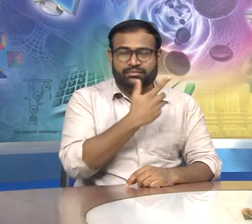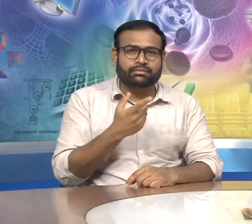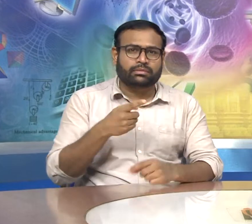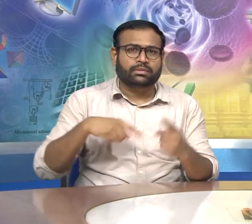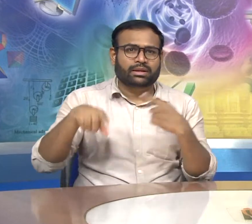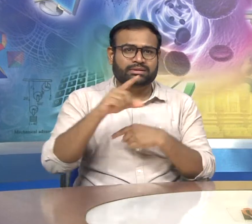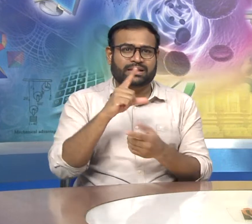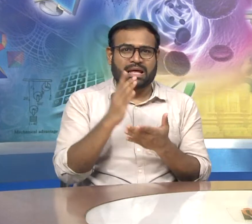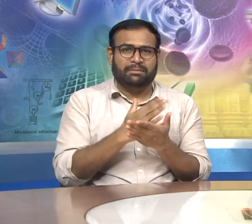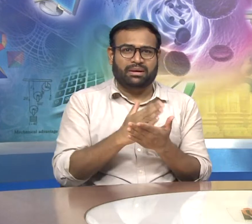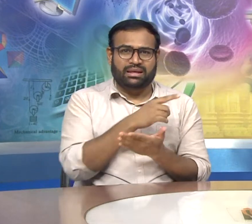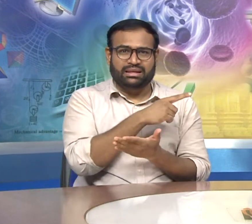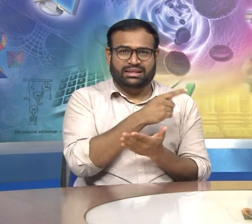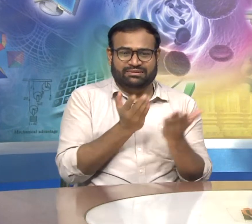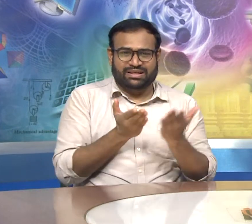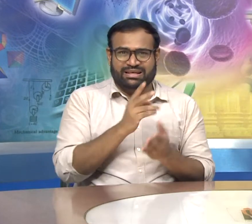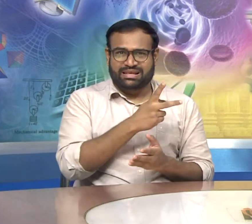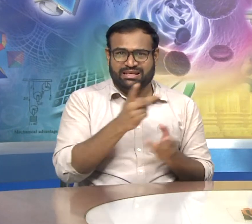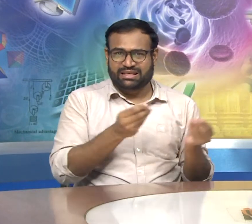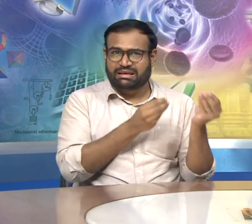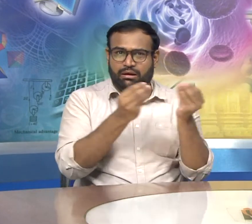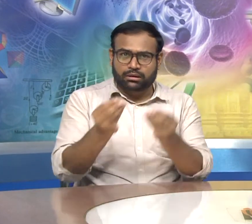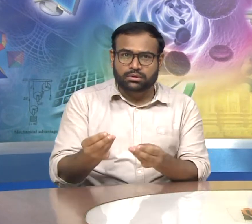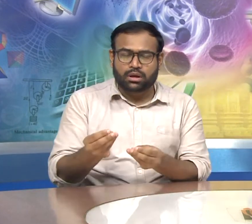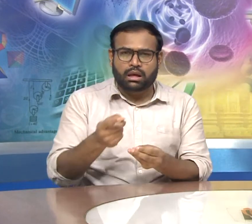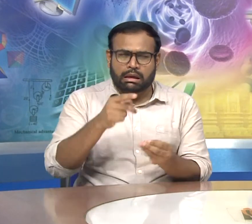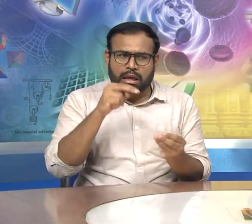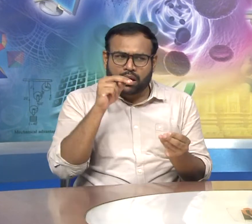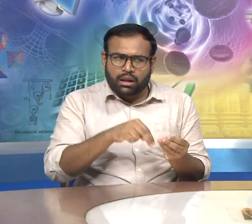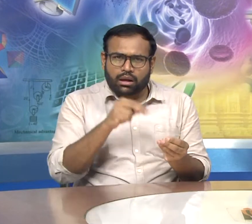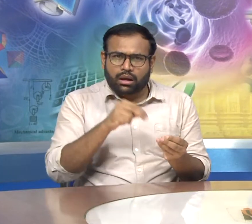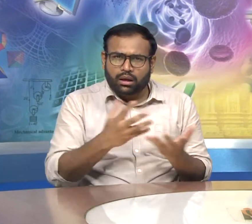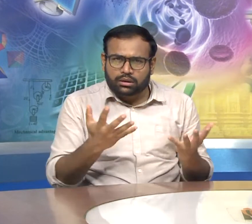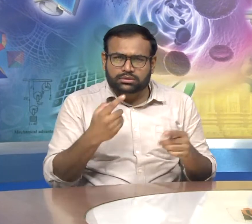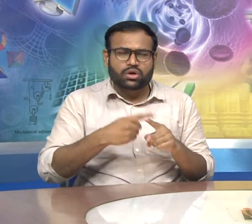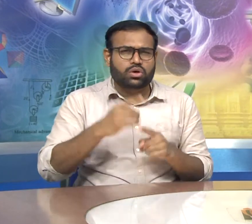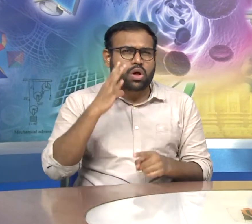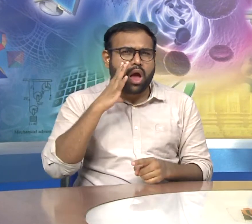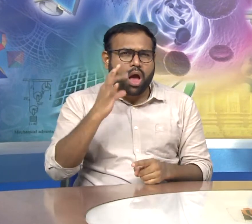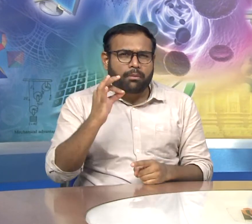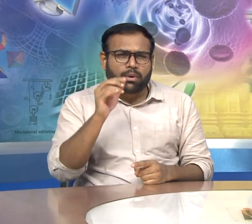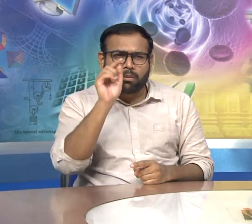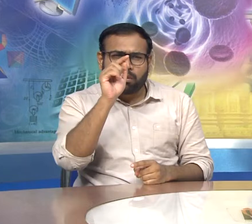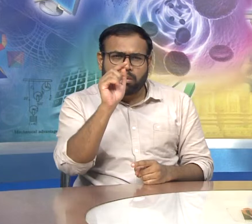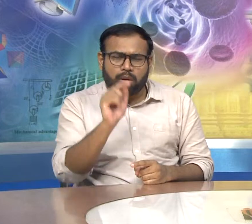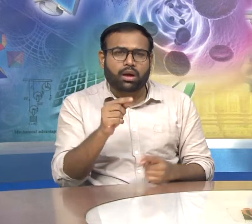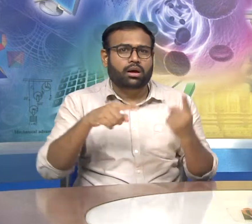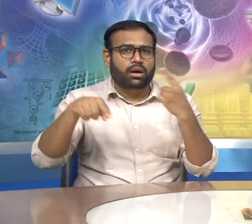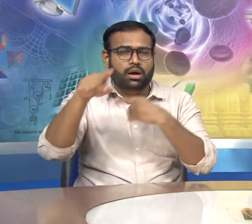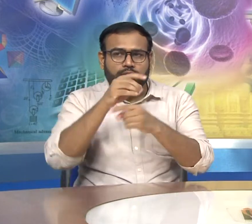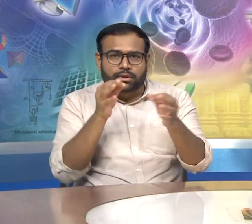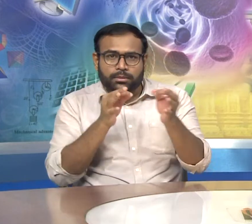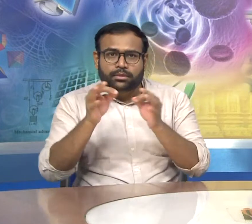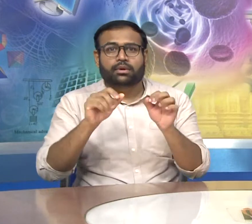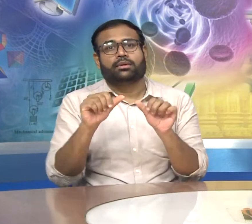offered by a library. List of the type of services offered by libraries, for